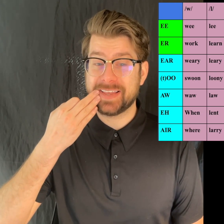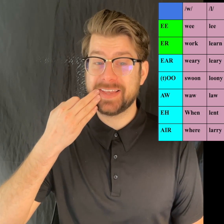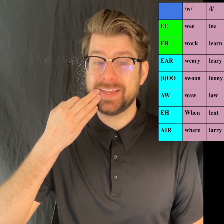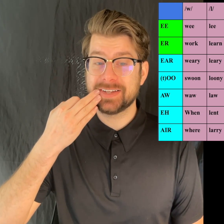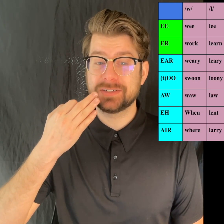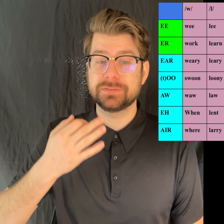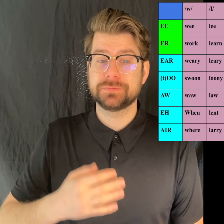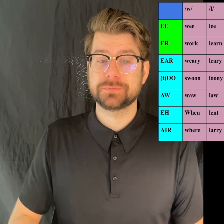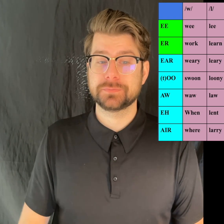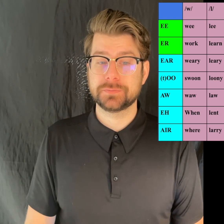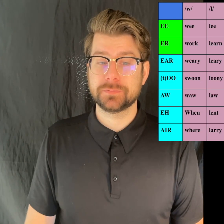weary,